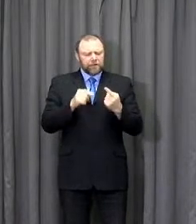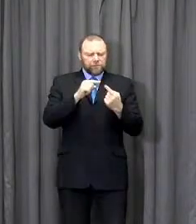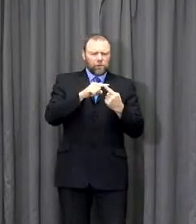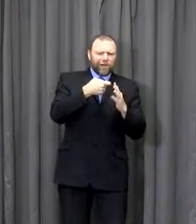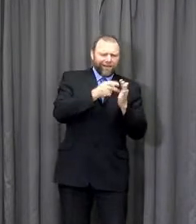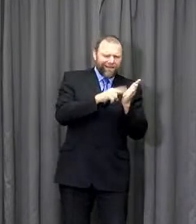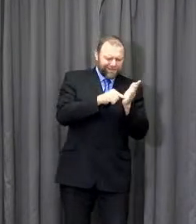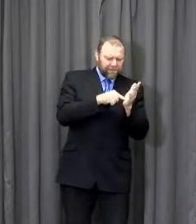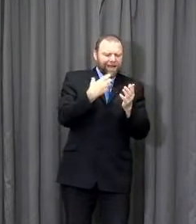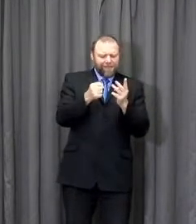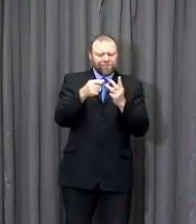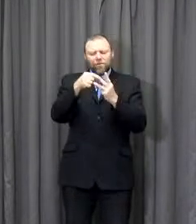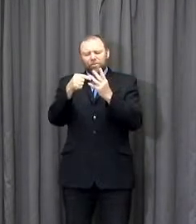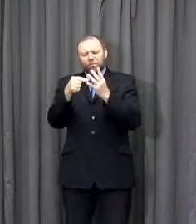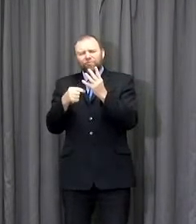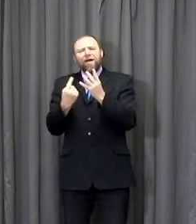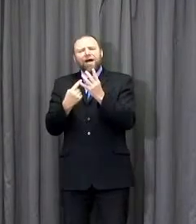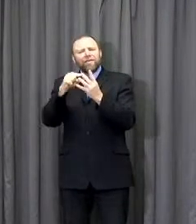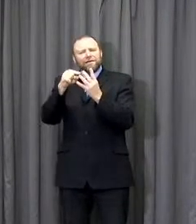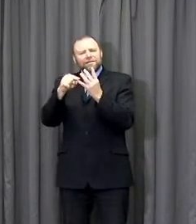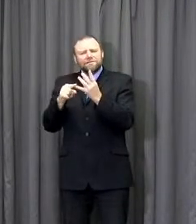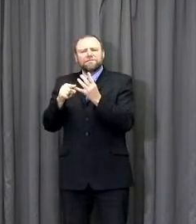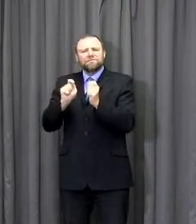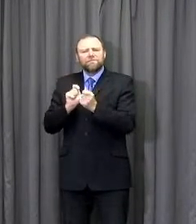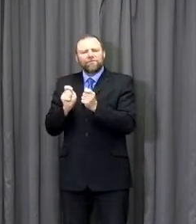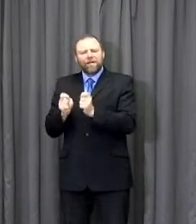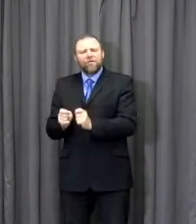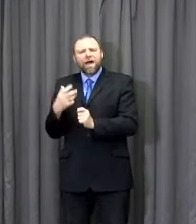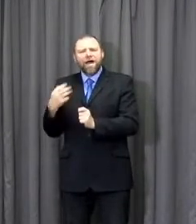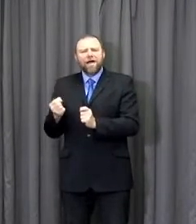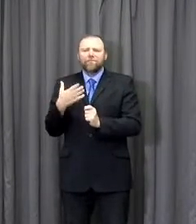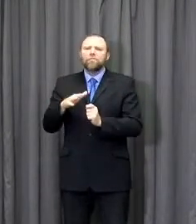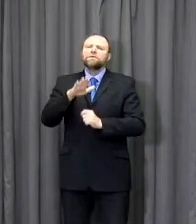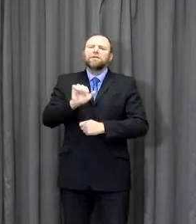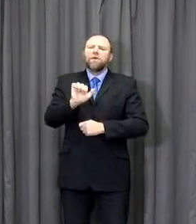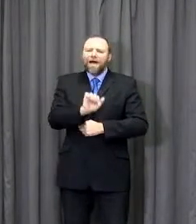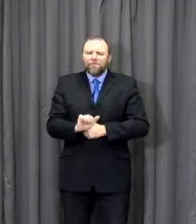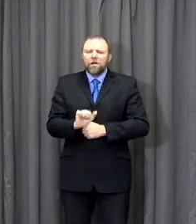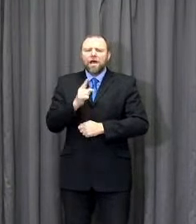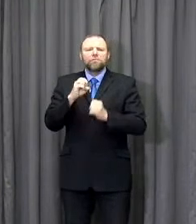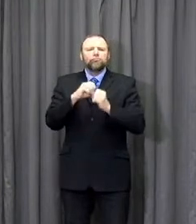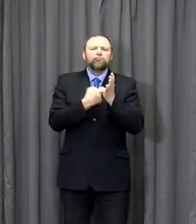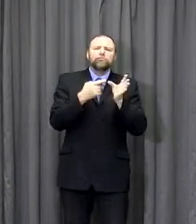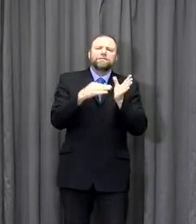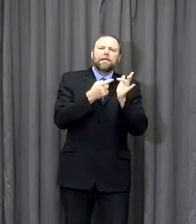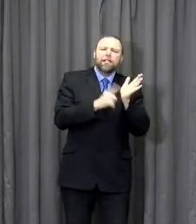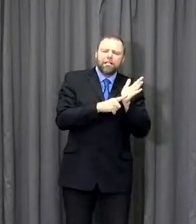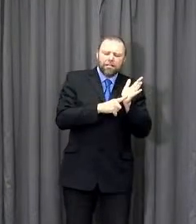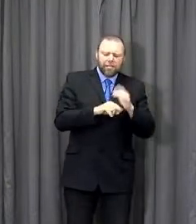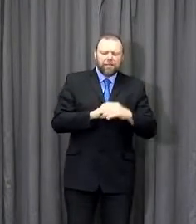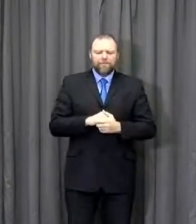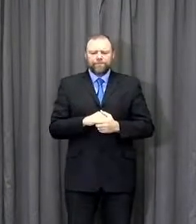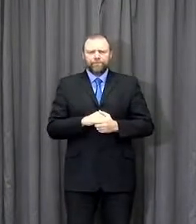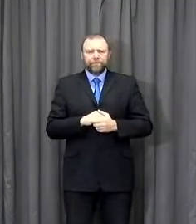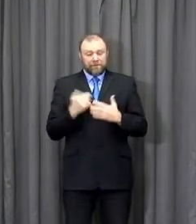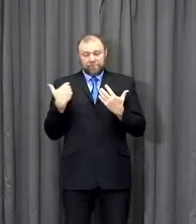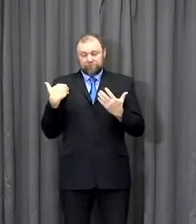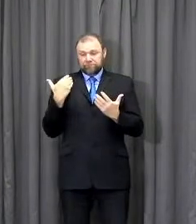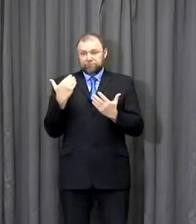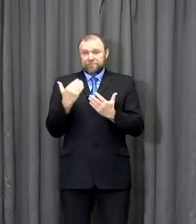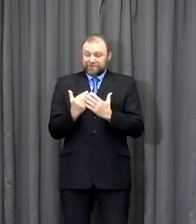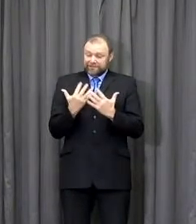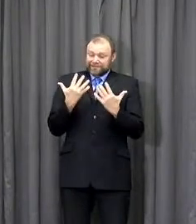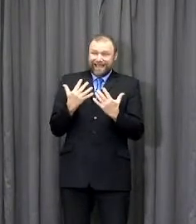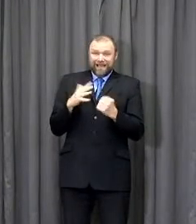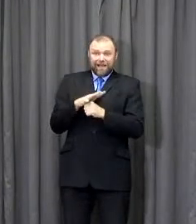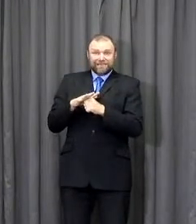emerged in close succession in South Africa and Brazil. To date, there have been 10 cases of the South African variant identified in